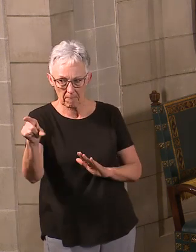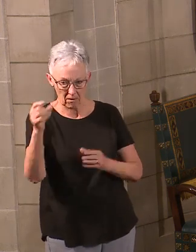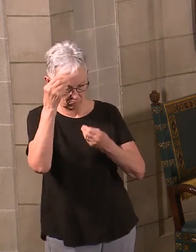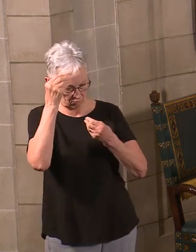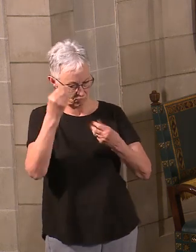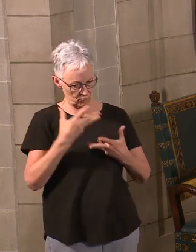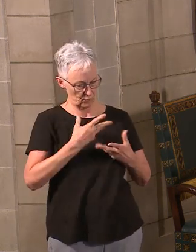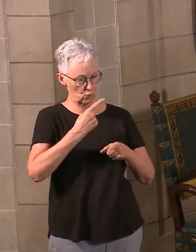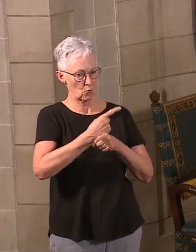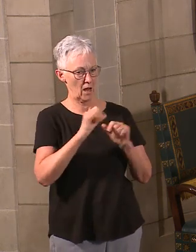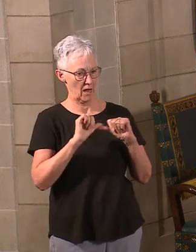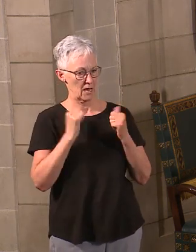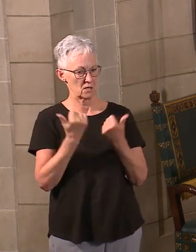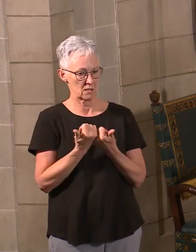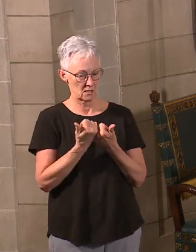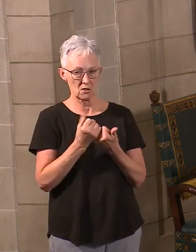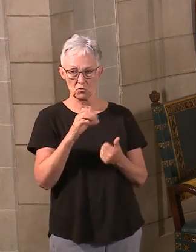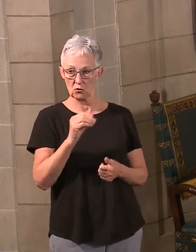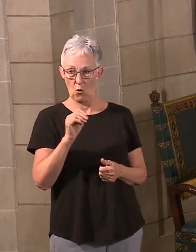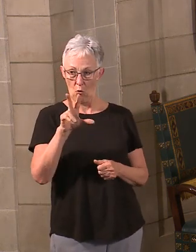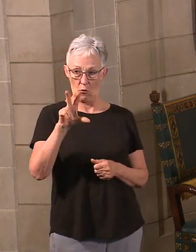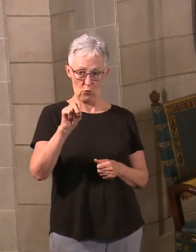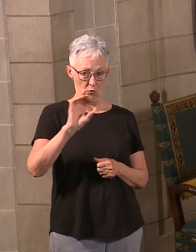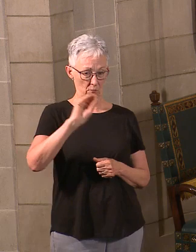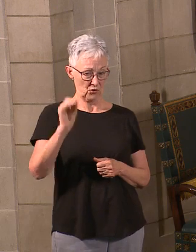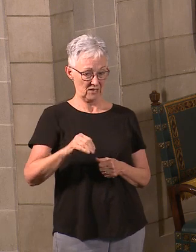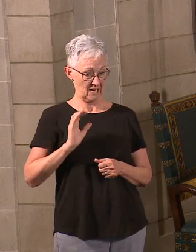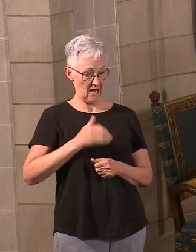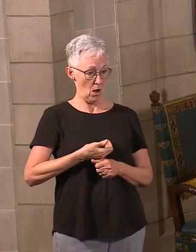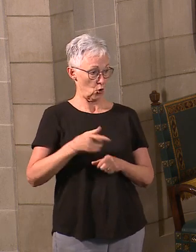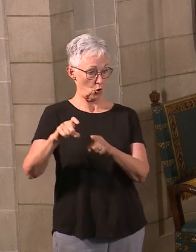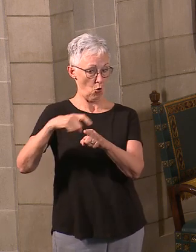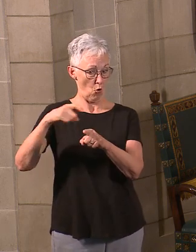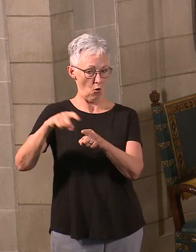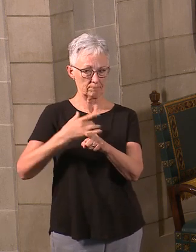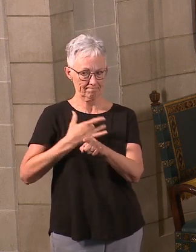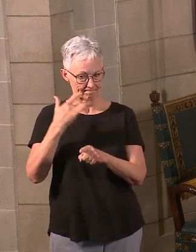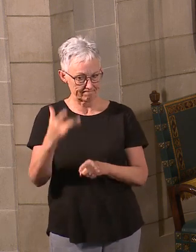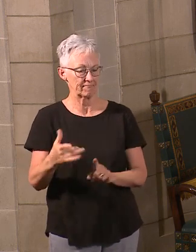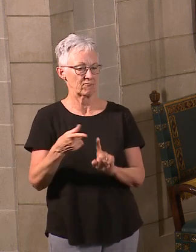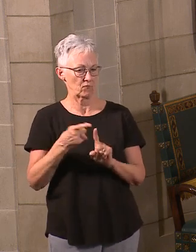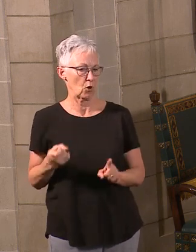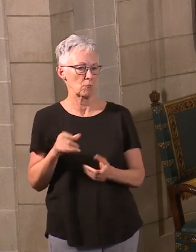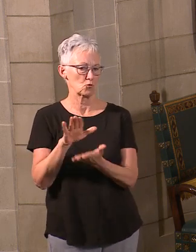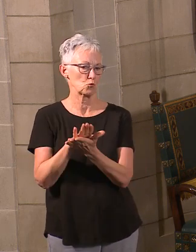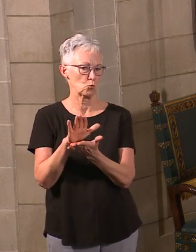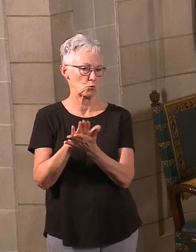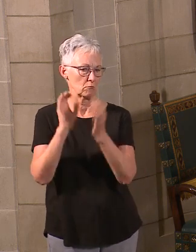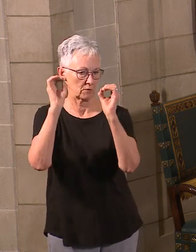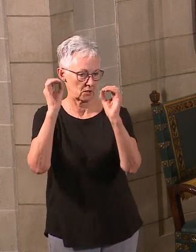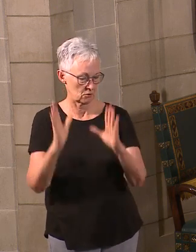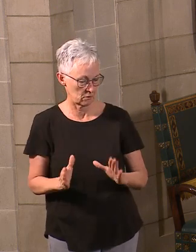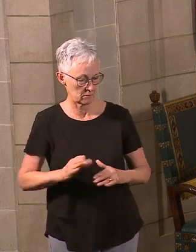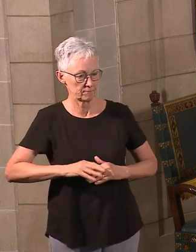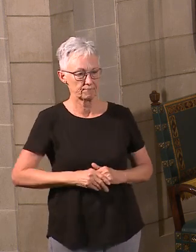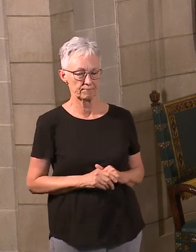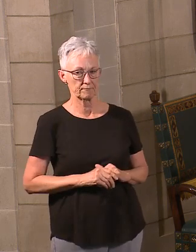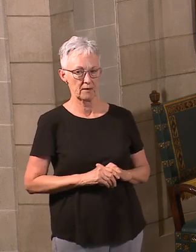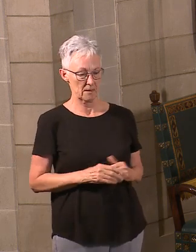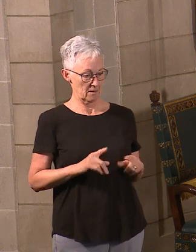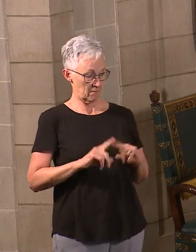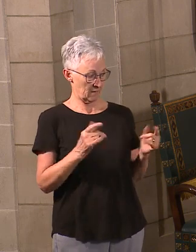totaled 30% of our overall hotline calls reporting allegations of abuse and neglect suspicions. As children and youth are not